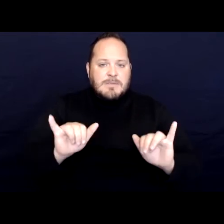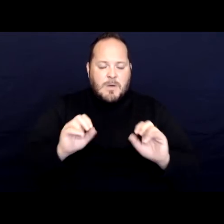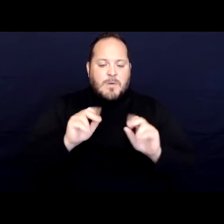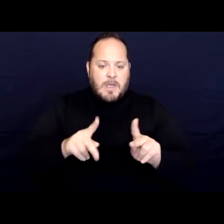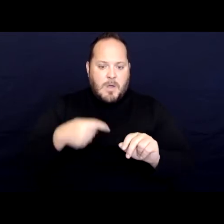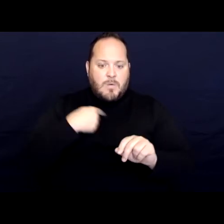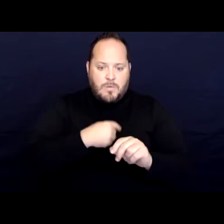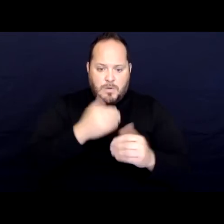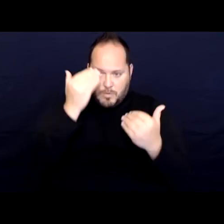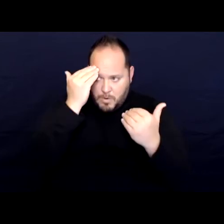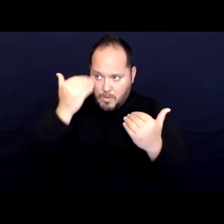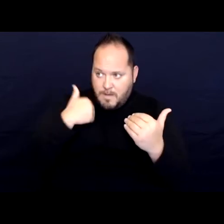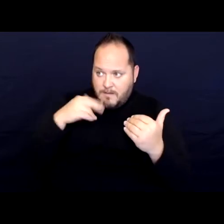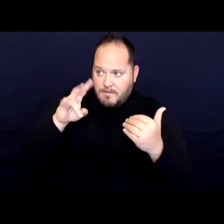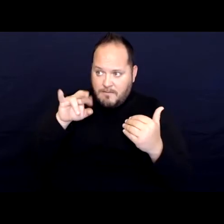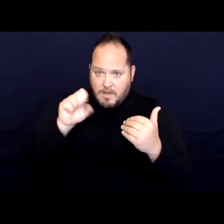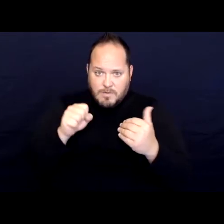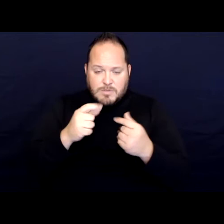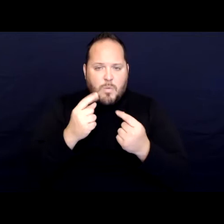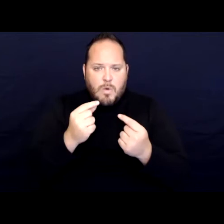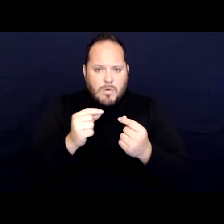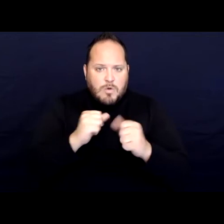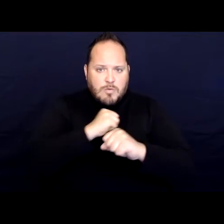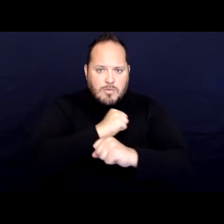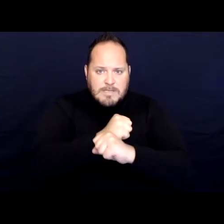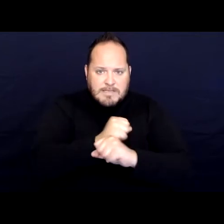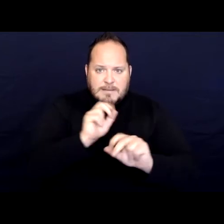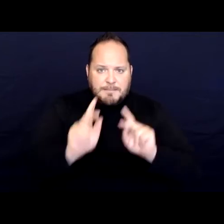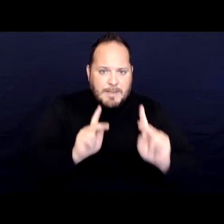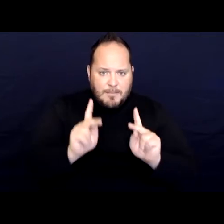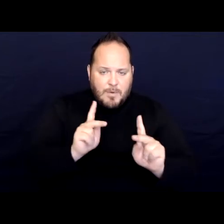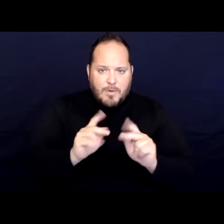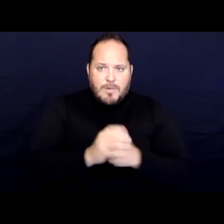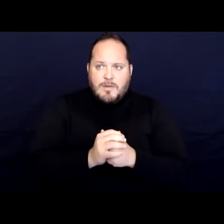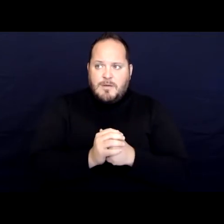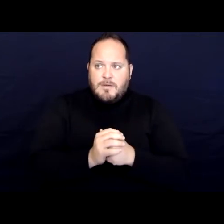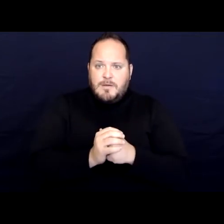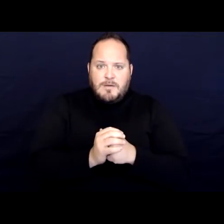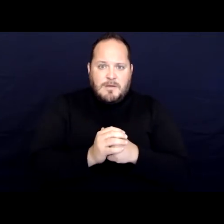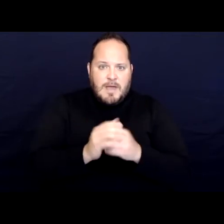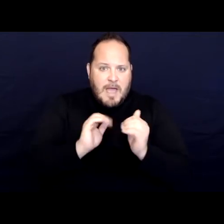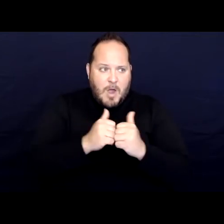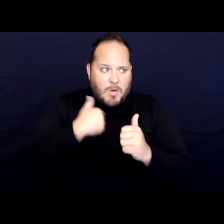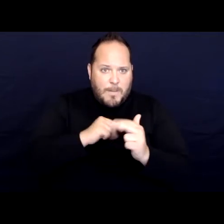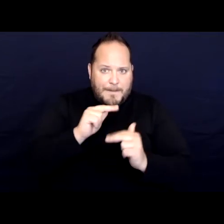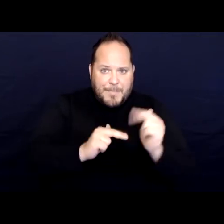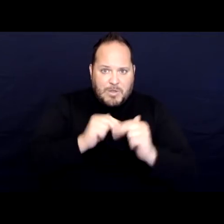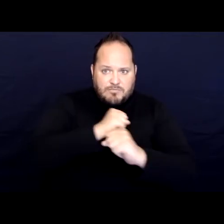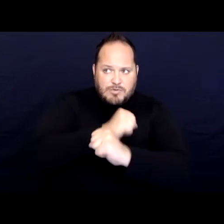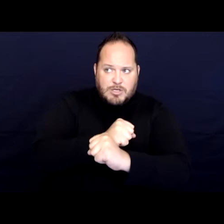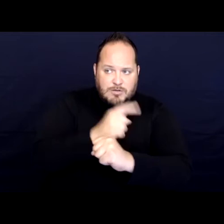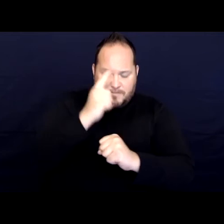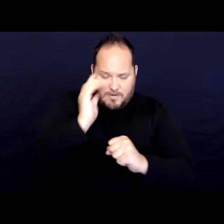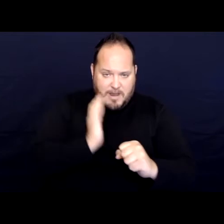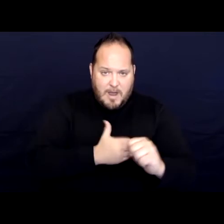do to protect people, to get as much resiliency in our community as possible? And so we